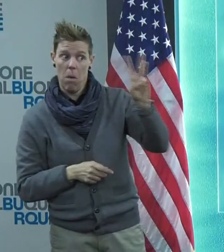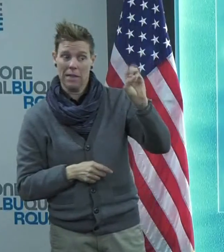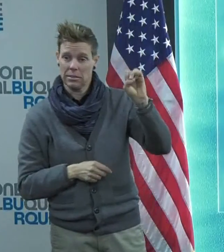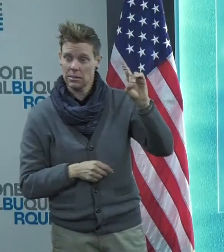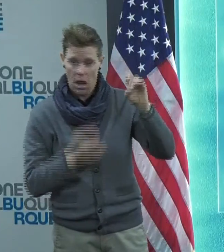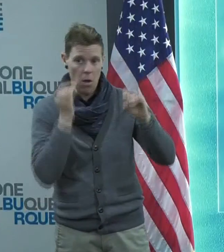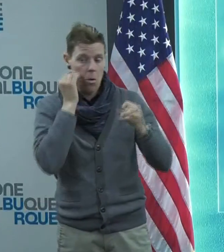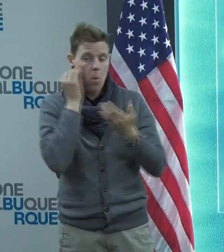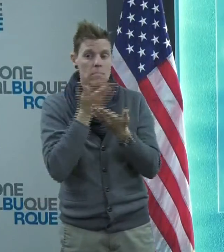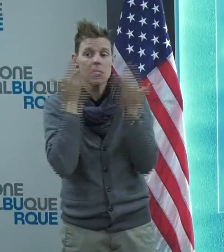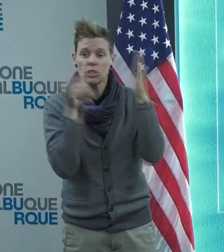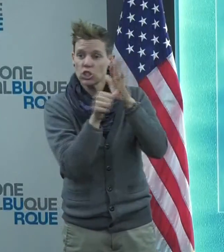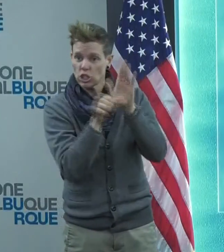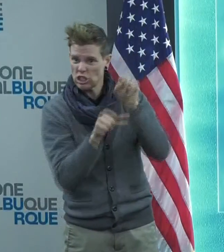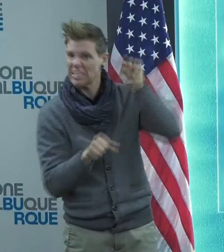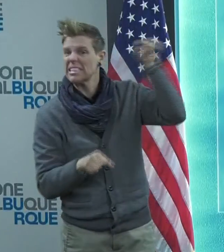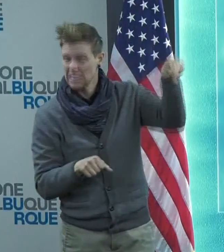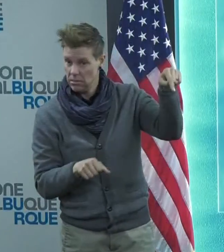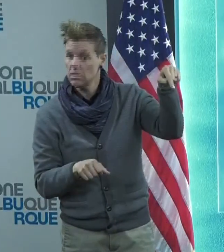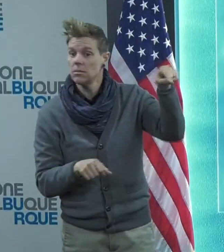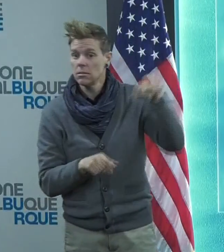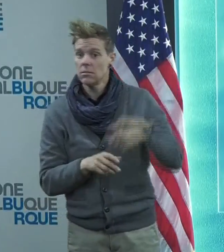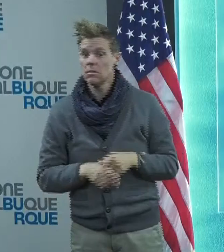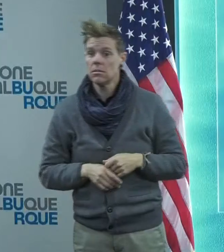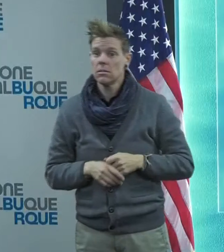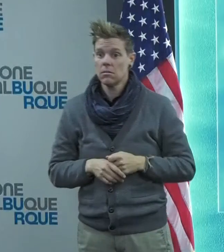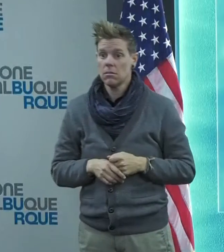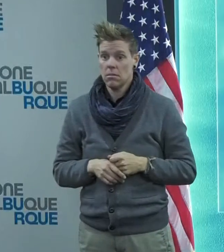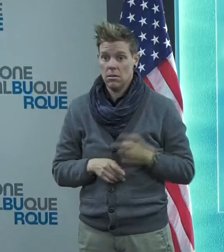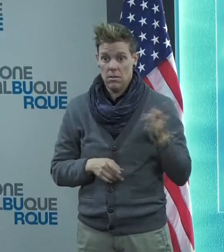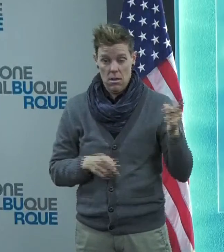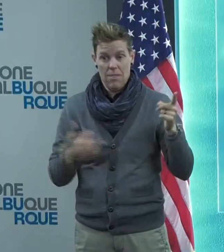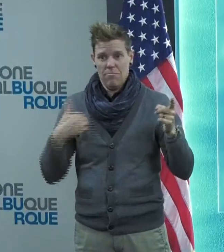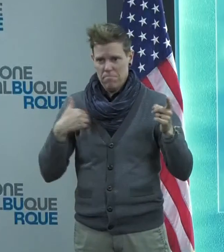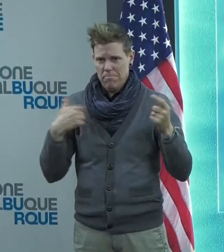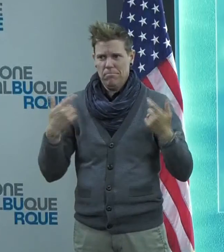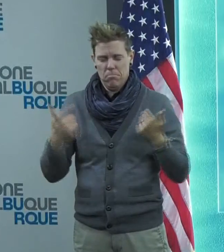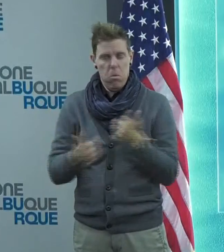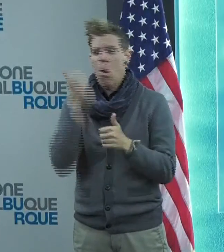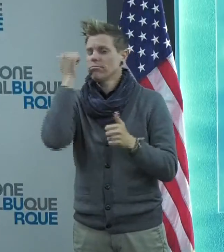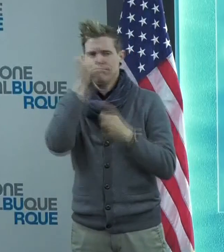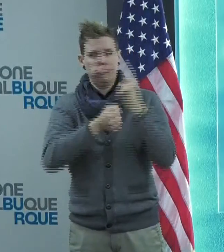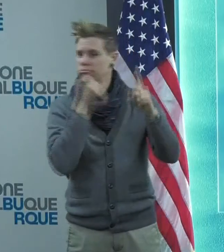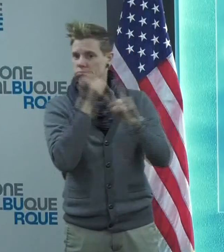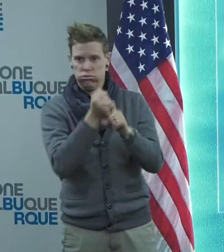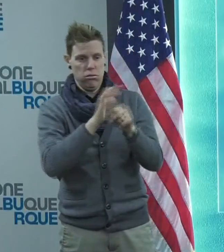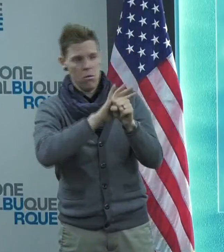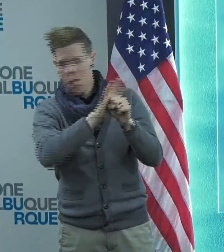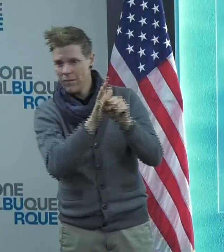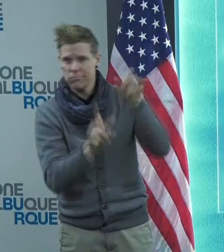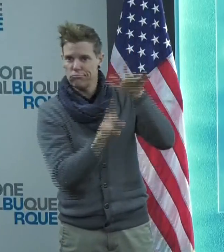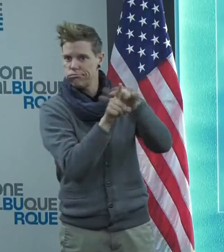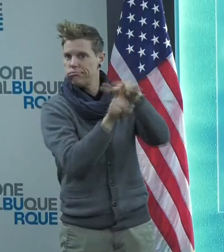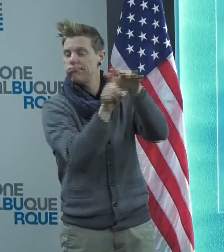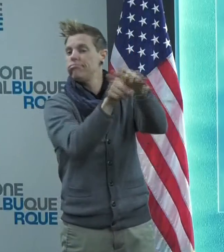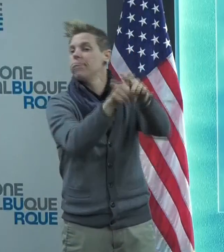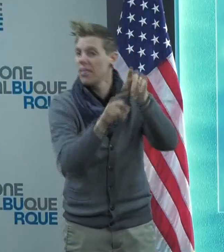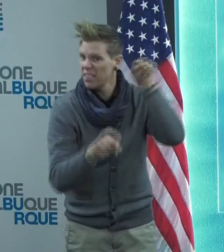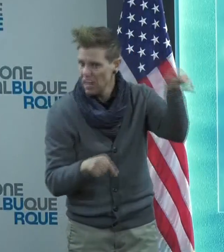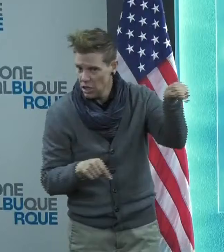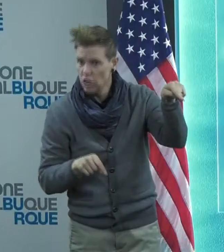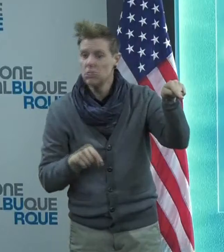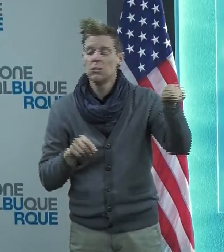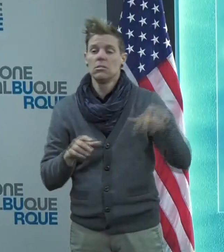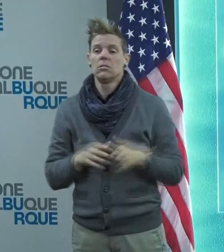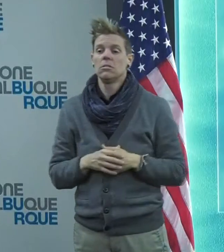carries the biggest brunt of the homeless population out in our West Side shelter. That was